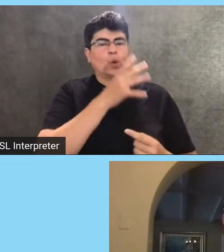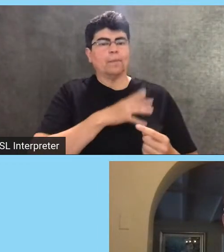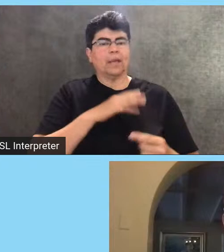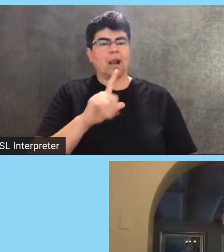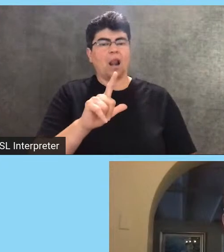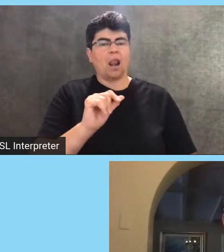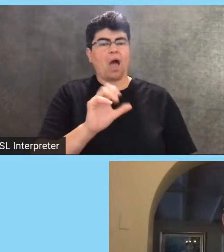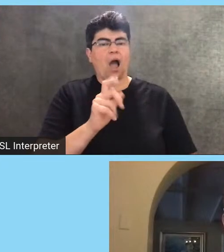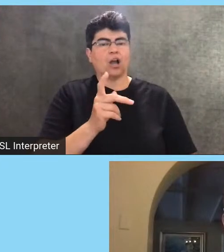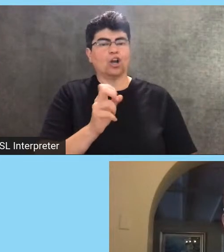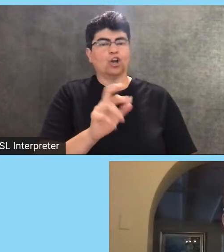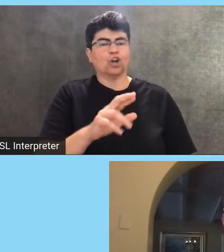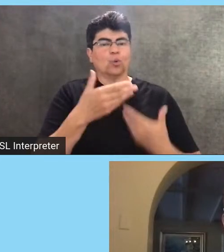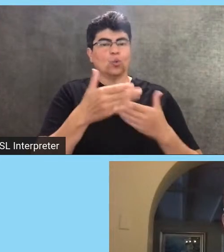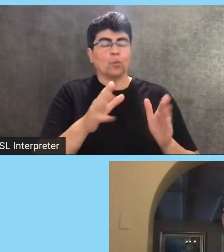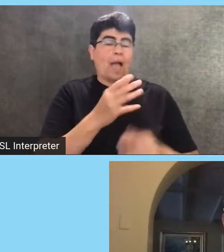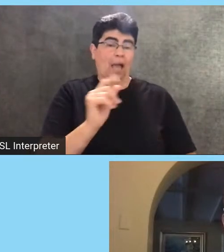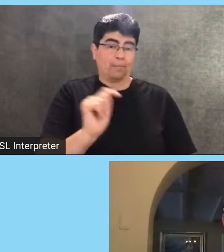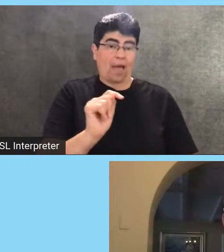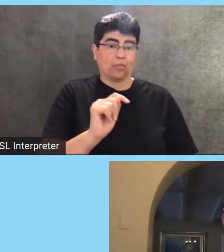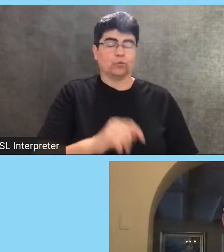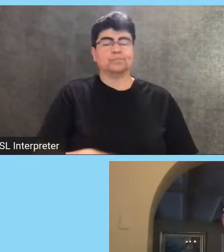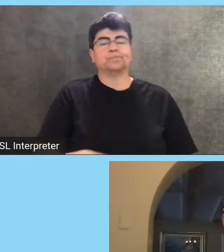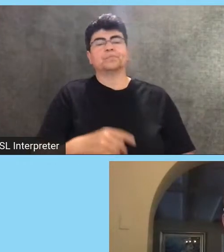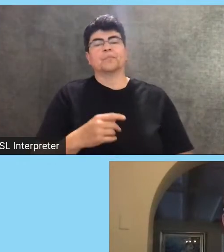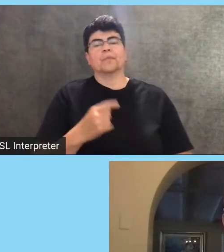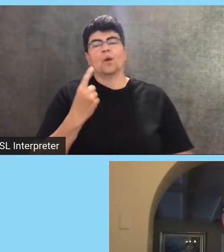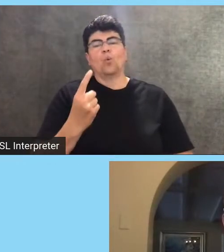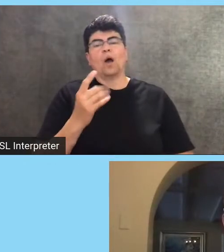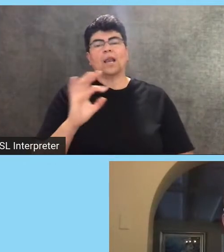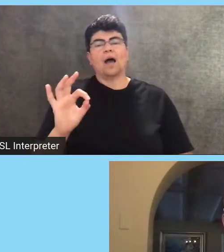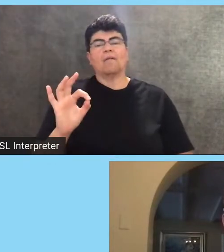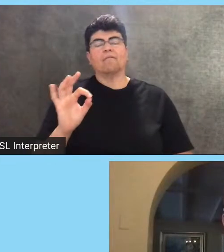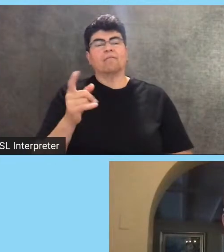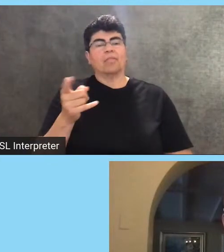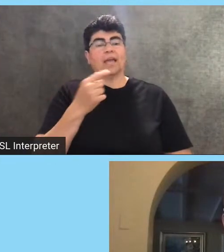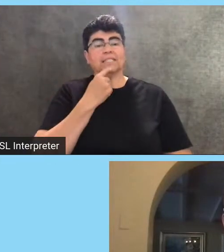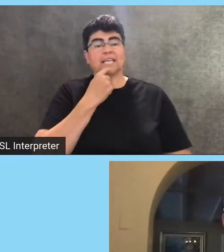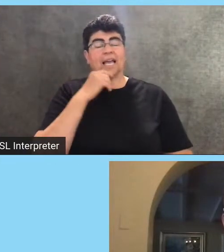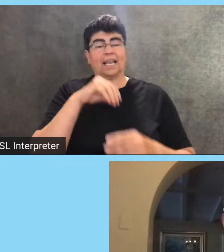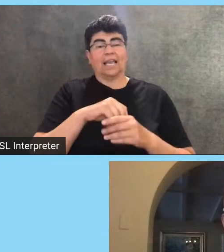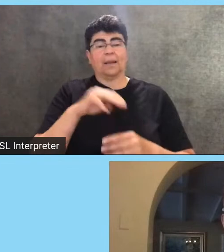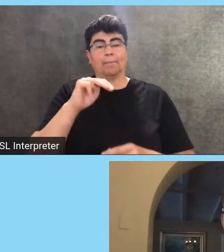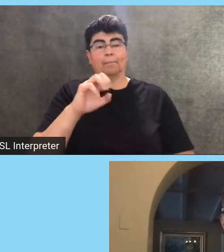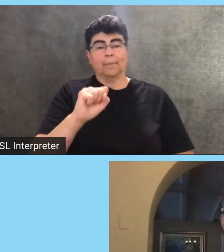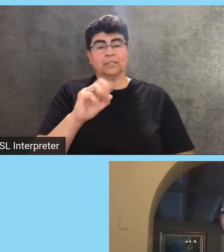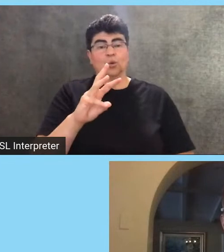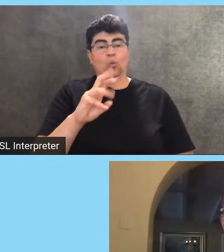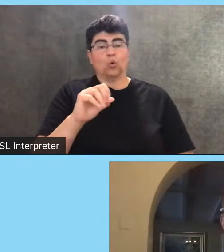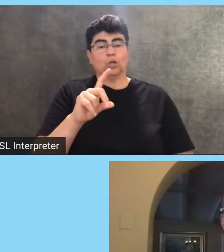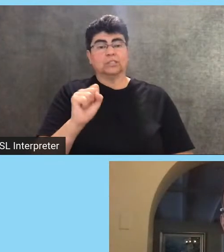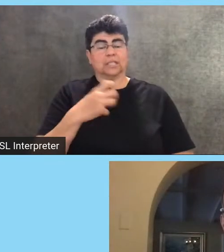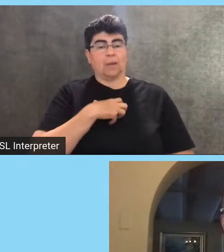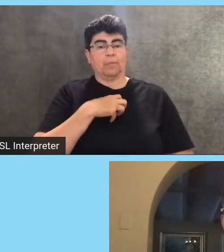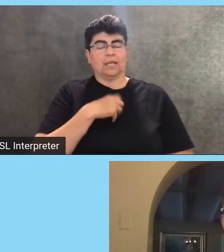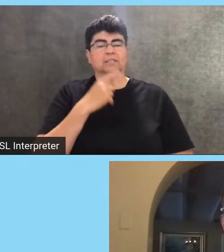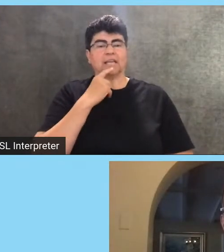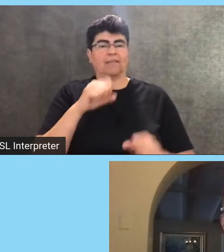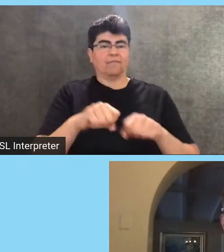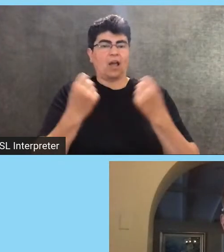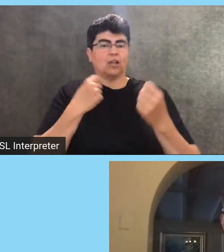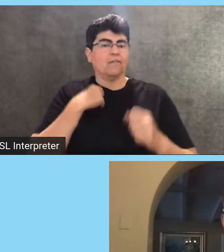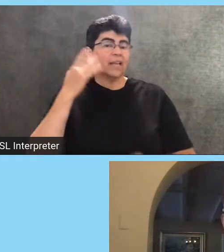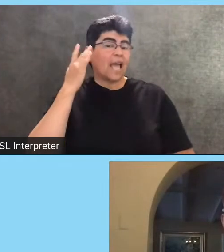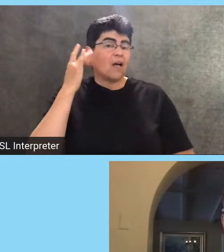room and bathroom. And one of the claims in Ms. Wood's complaint is a violation of